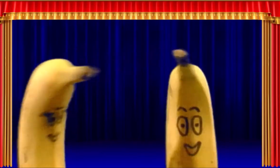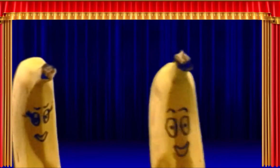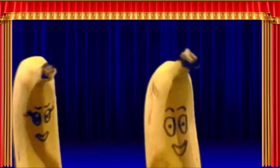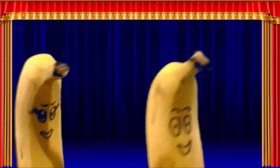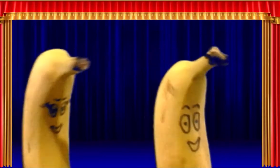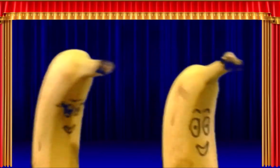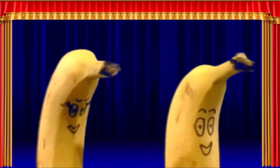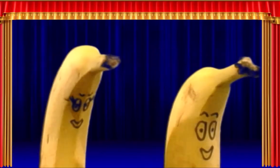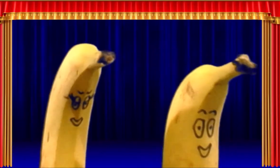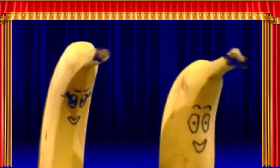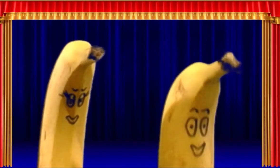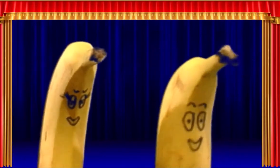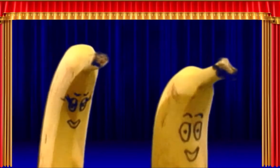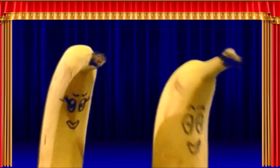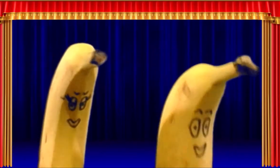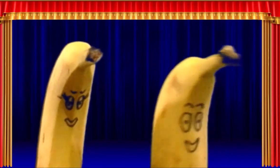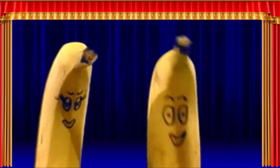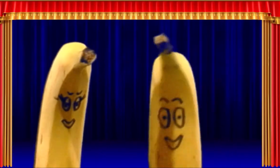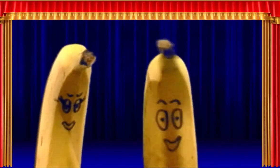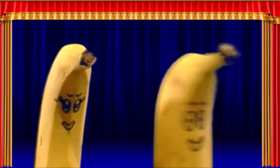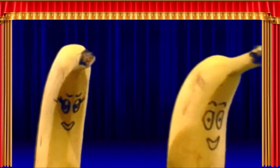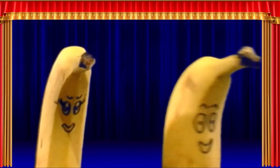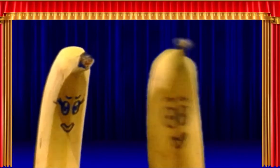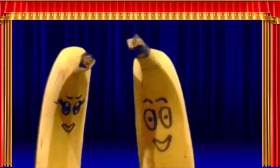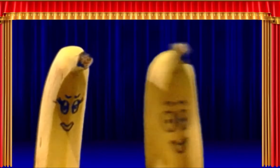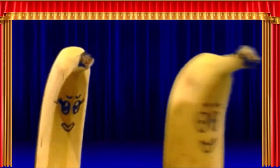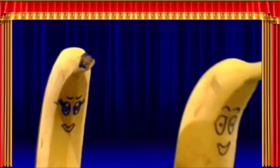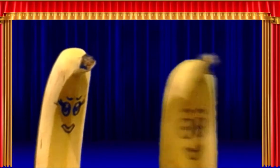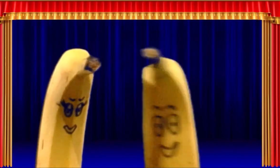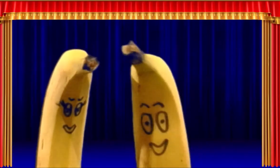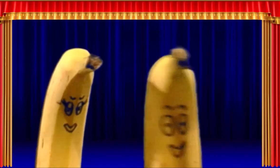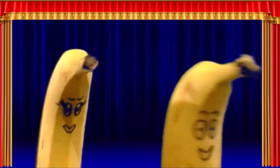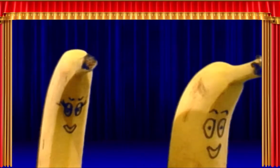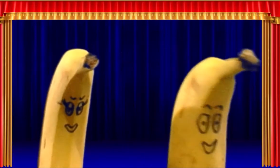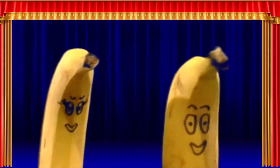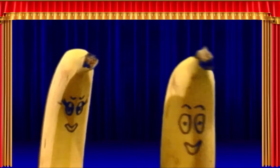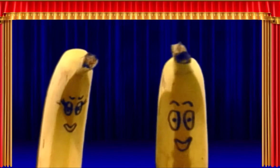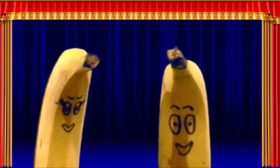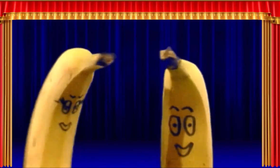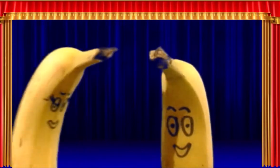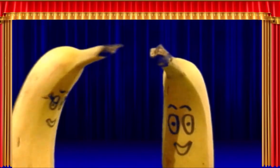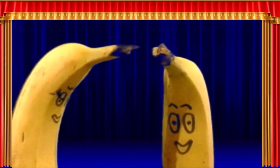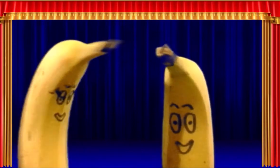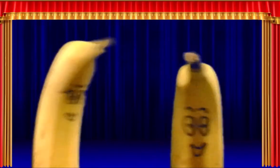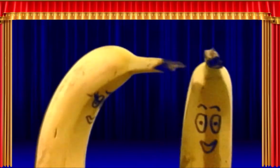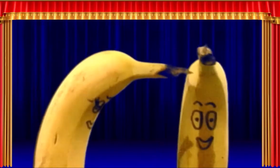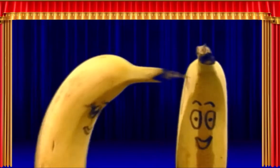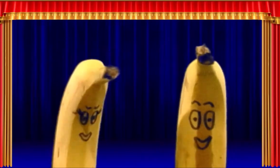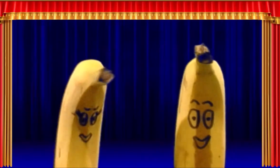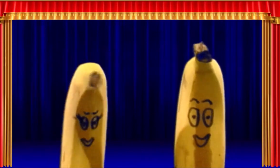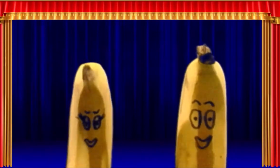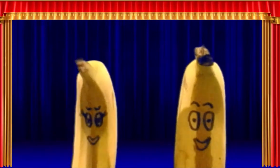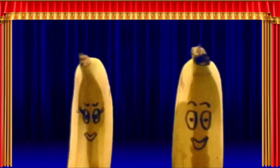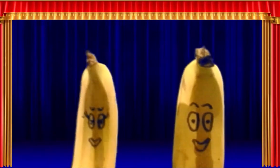doing? I was recognising pi in all its numbers. Barry, we don't have time for